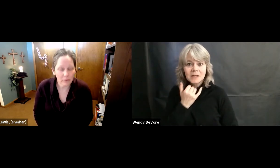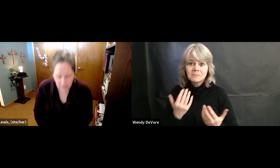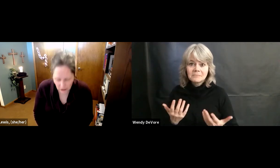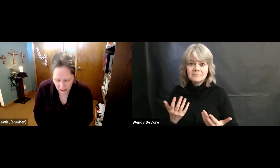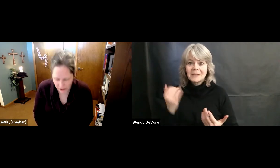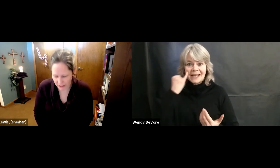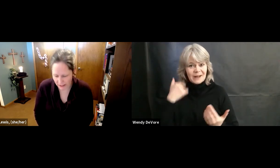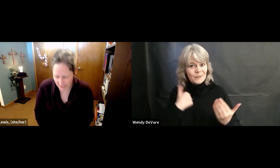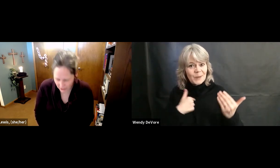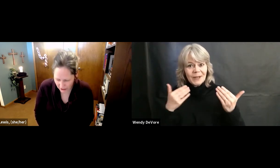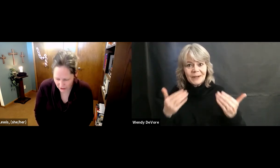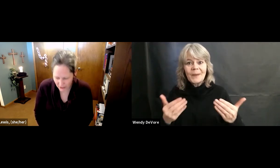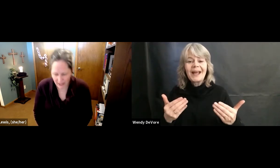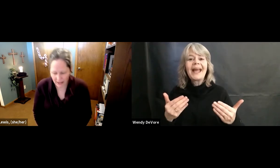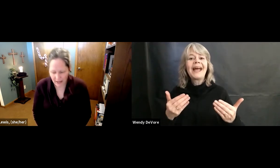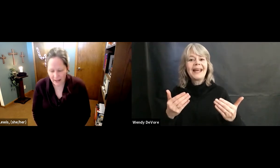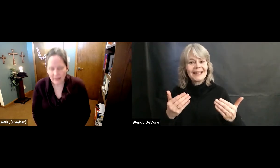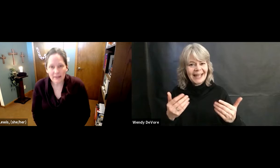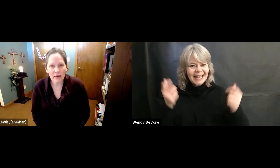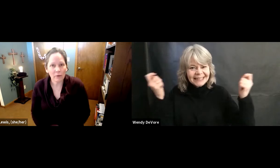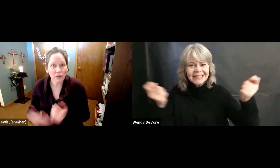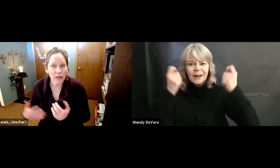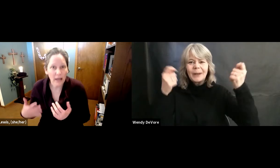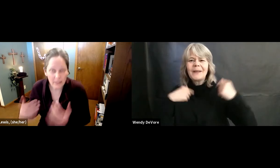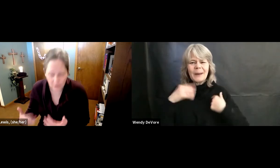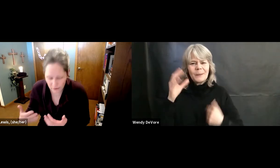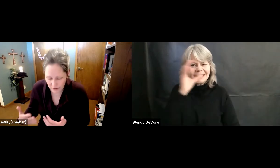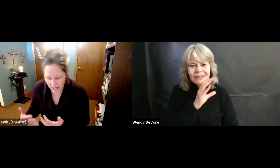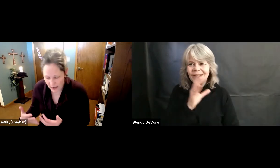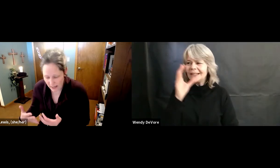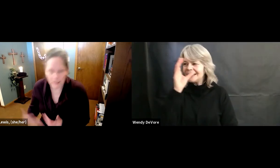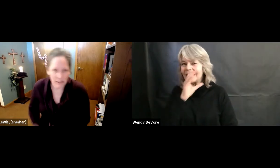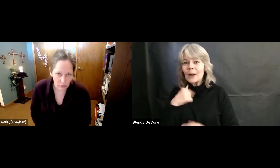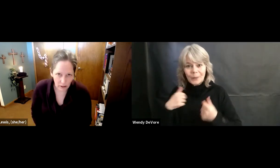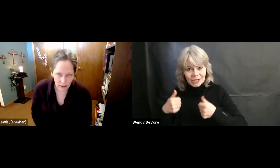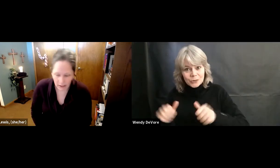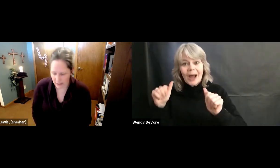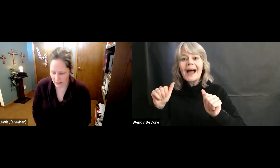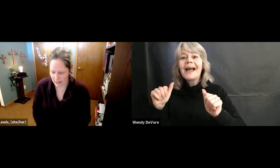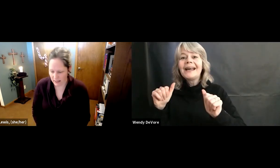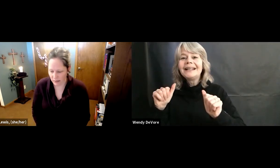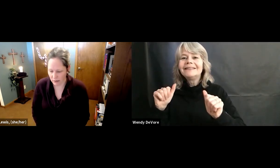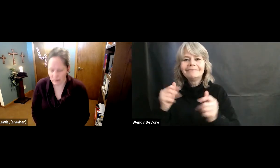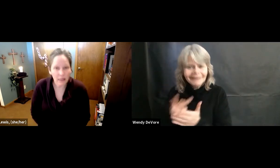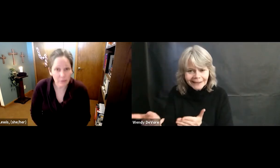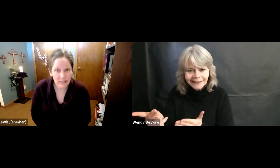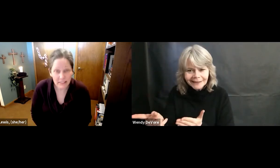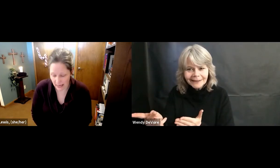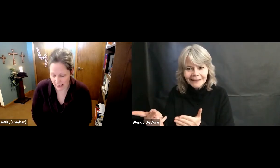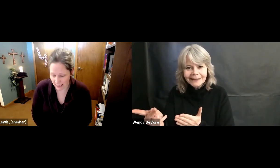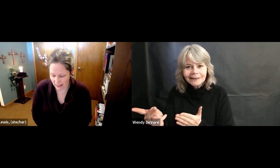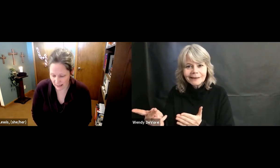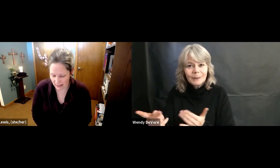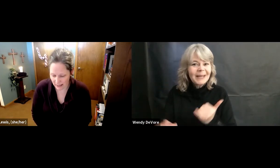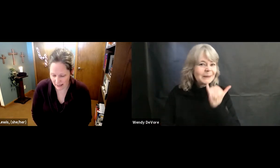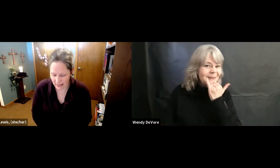Celebrate that we searched and searched, that we tried a new thing and it didn't work, that we made a